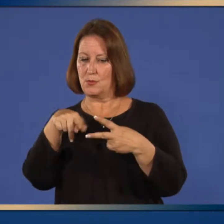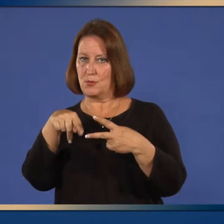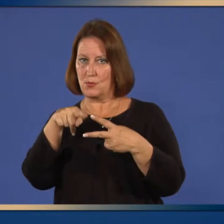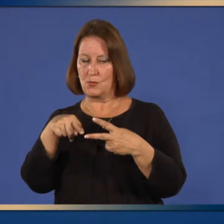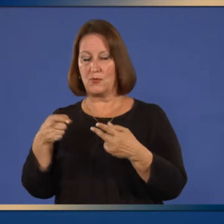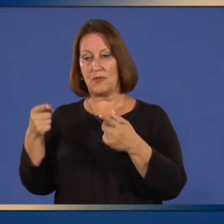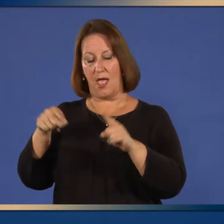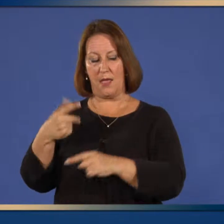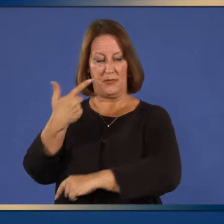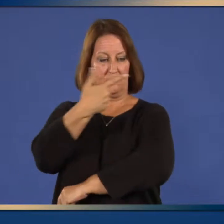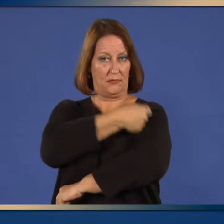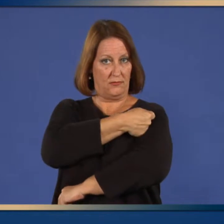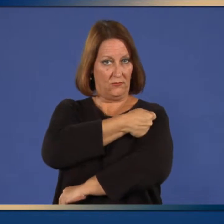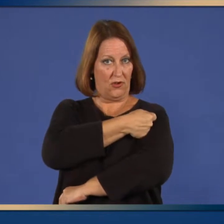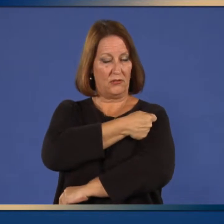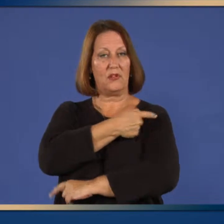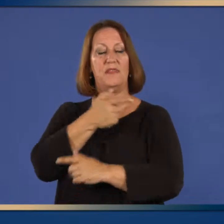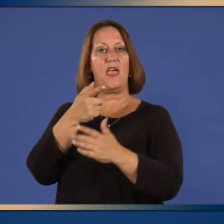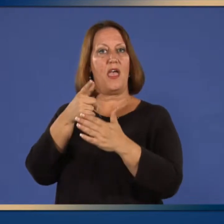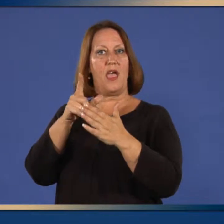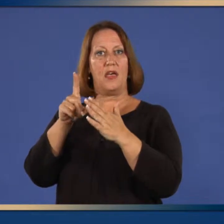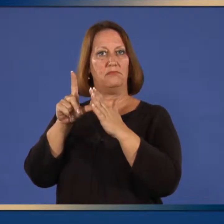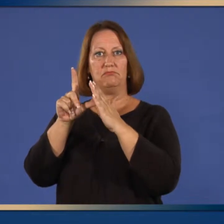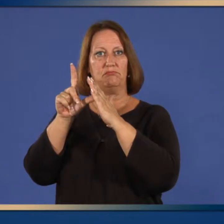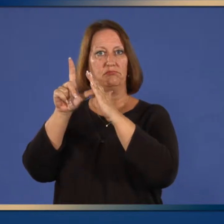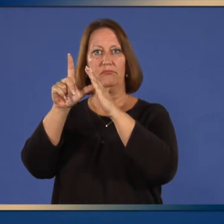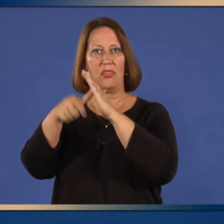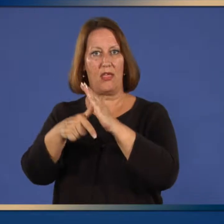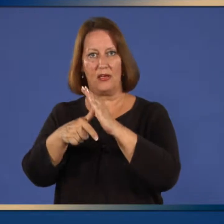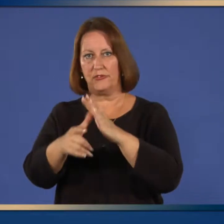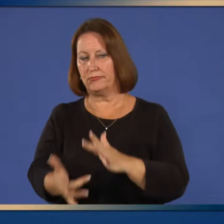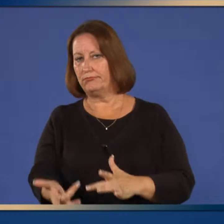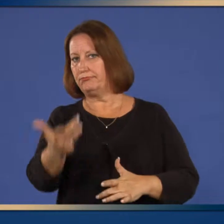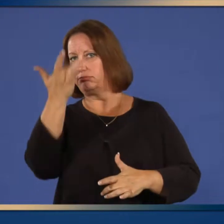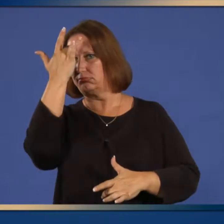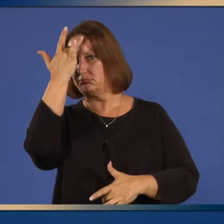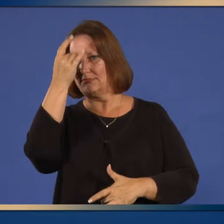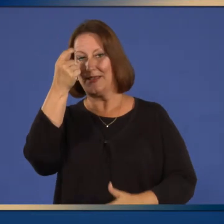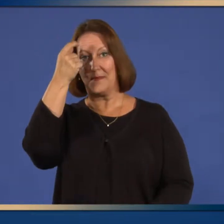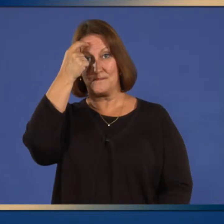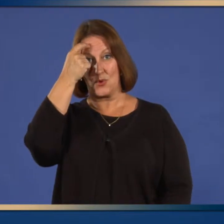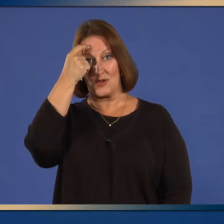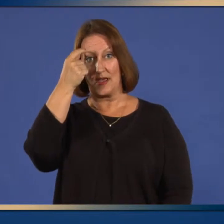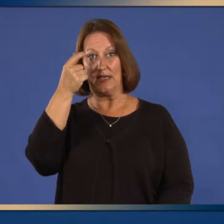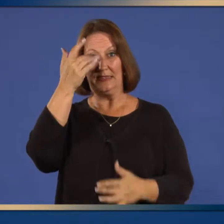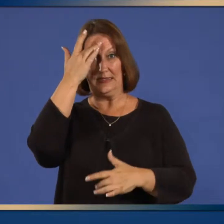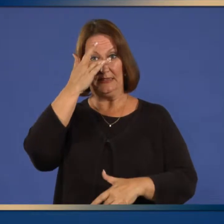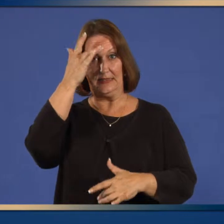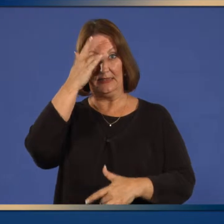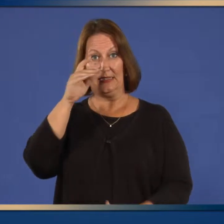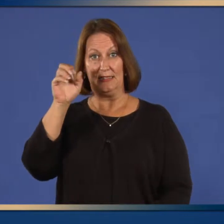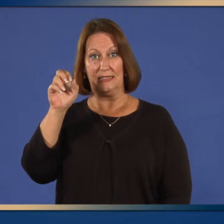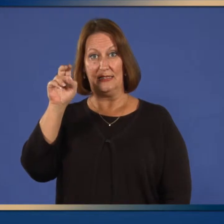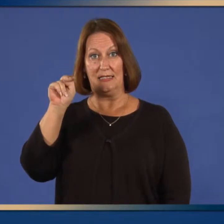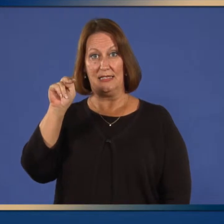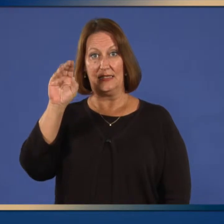of encephalopathy within 7 days following DTP,